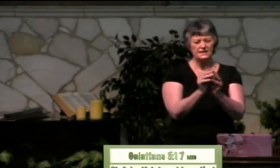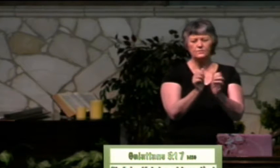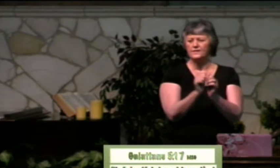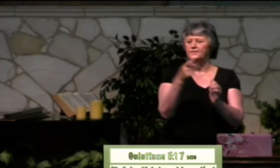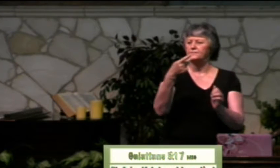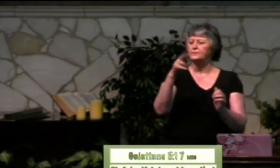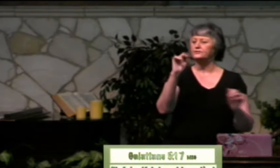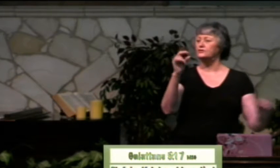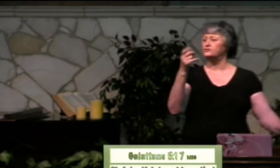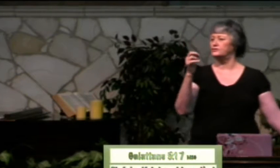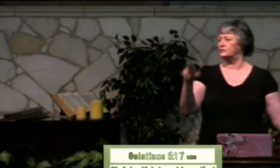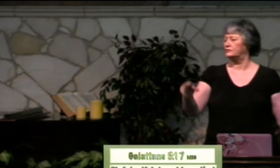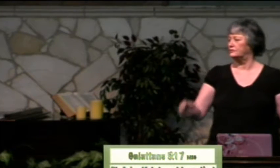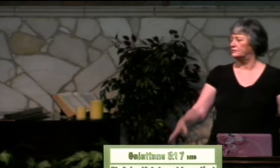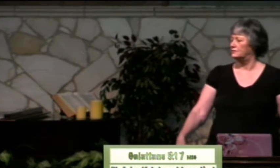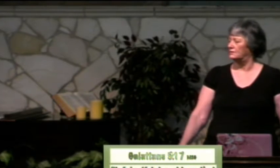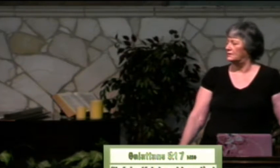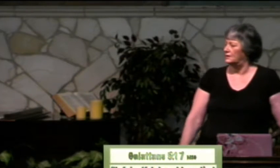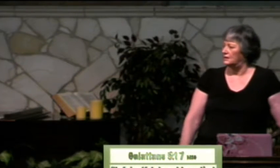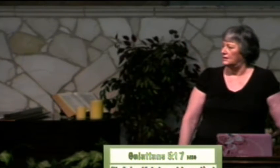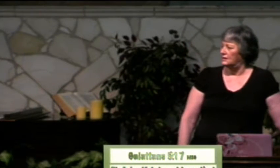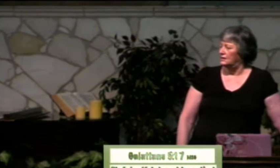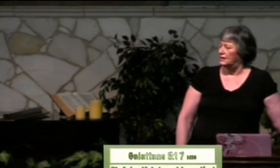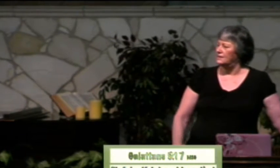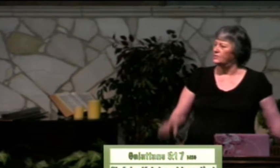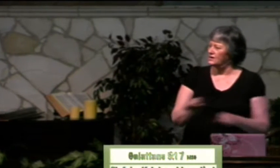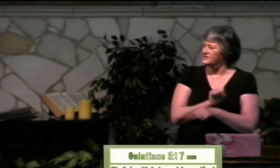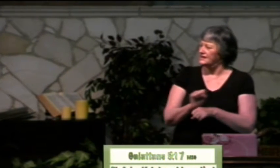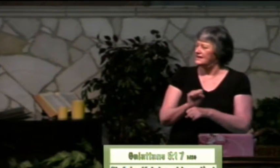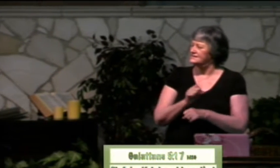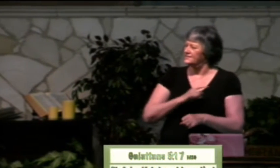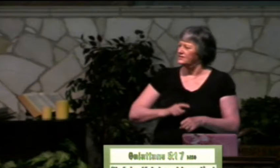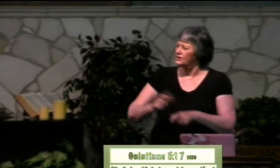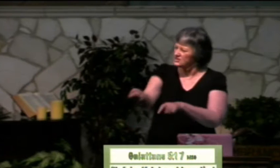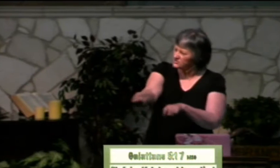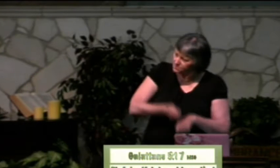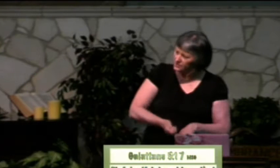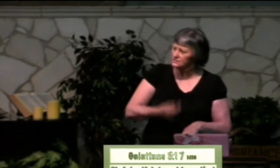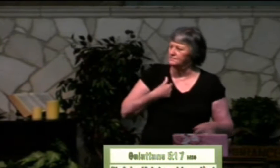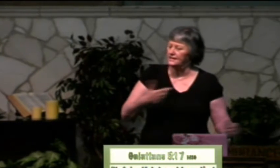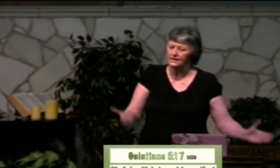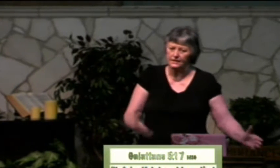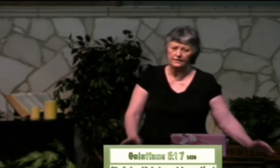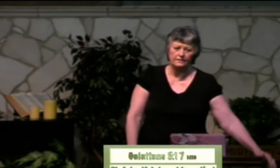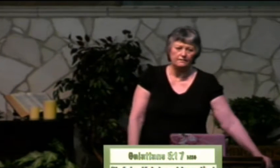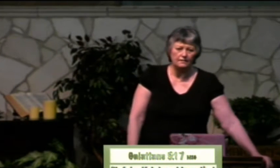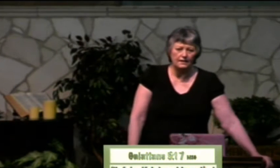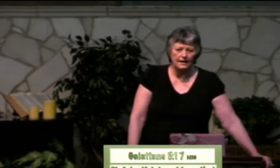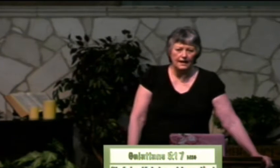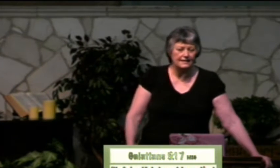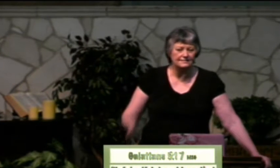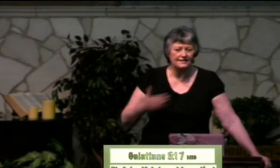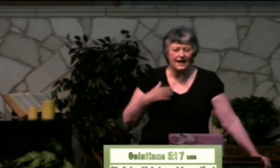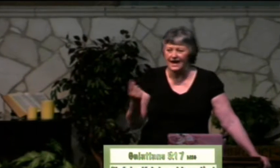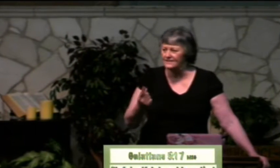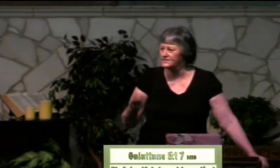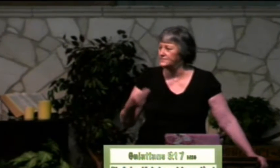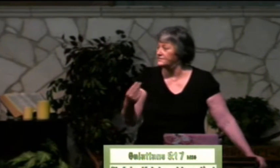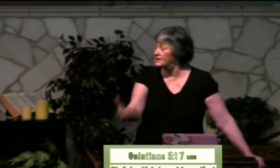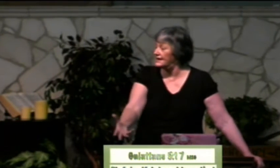with a producer and working. And he said, the Lord just pulled me here. And he said, I have something for you. And he gave me